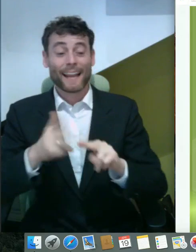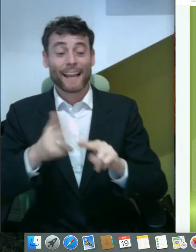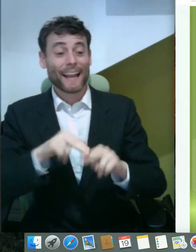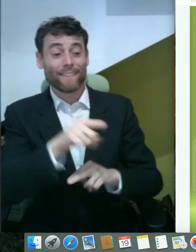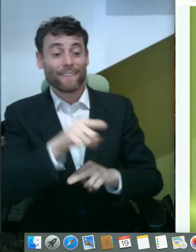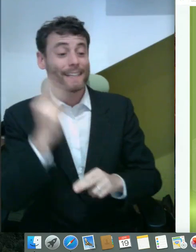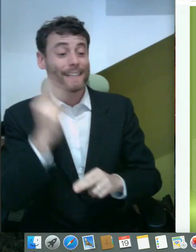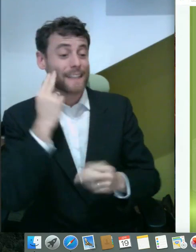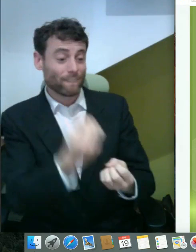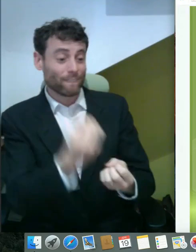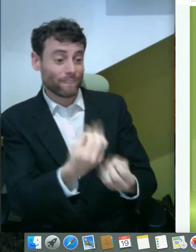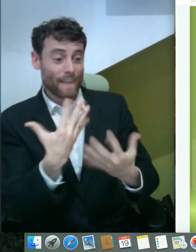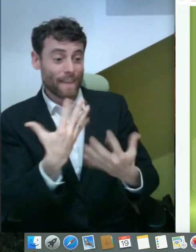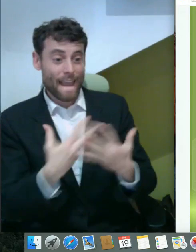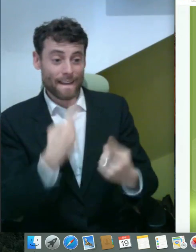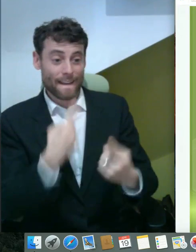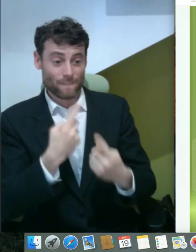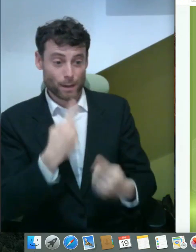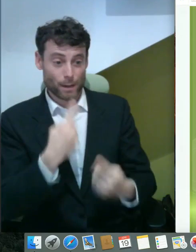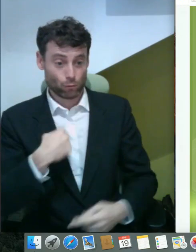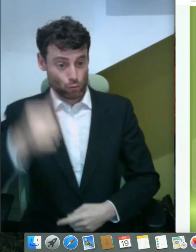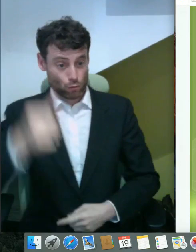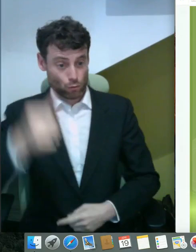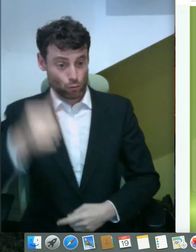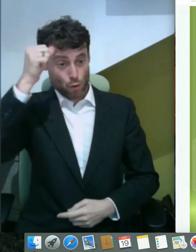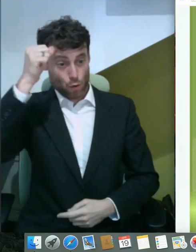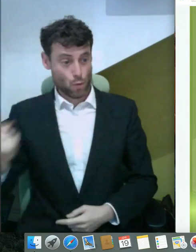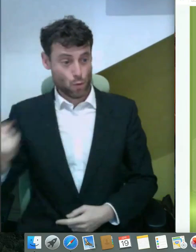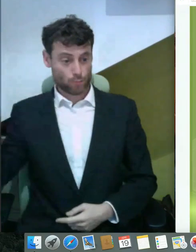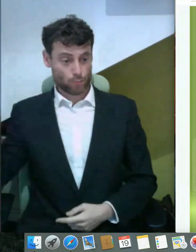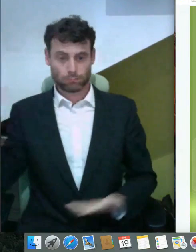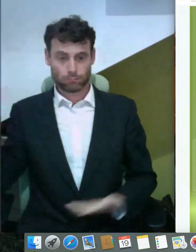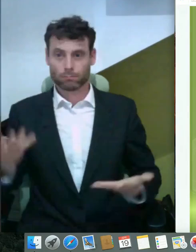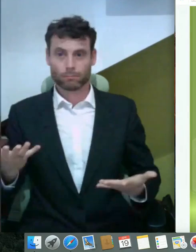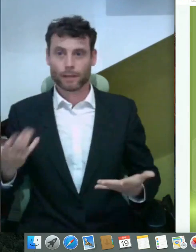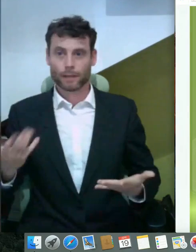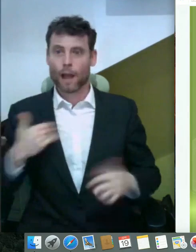could be quite severely compromised.